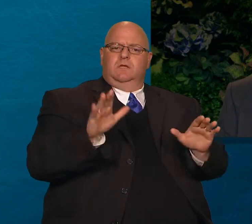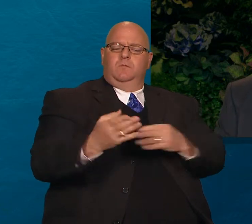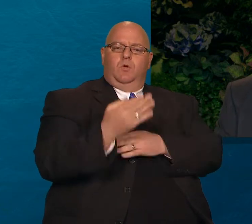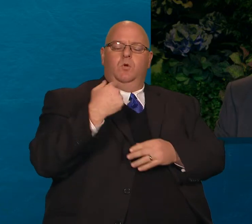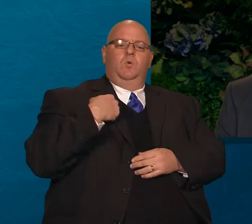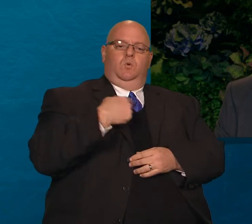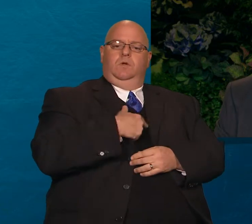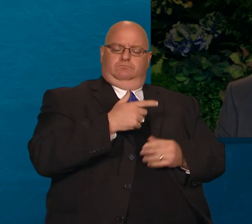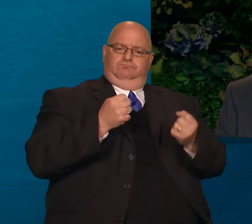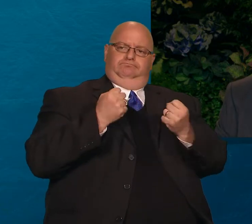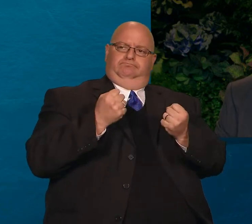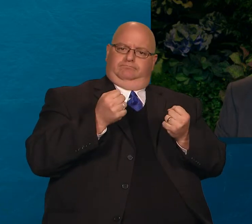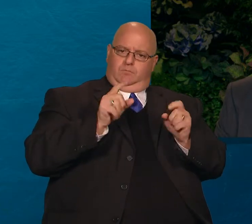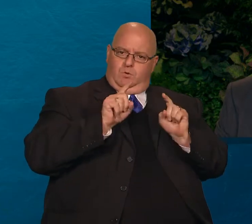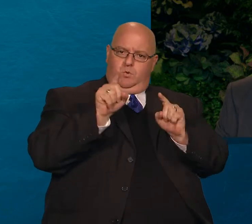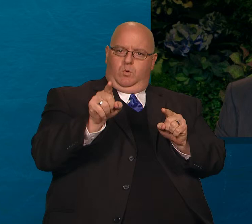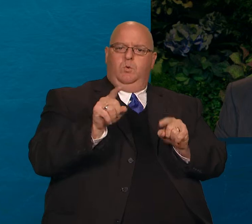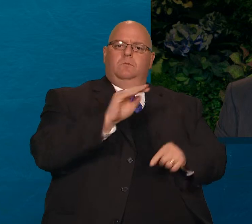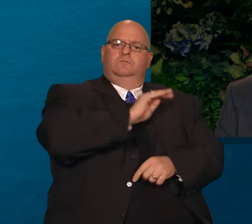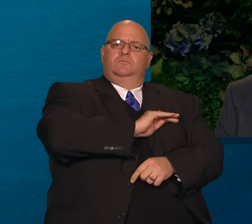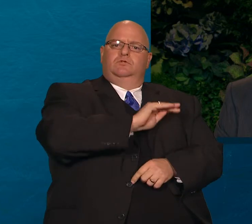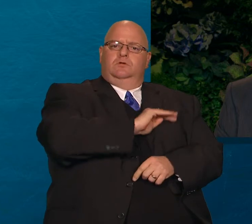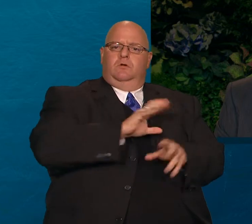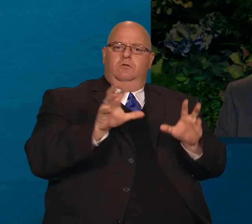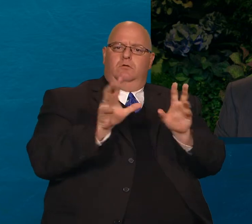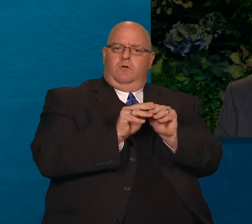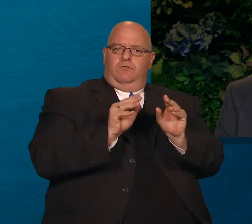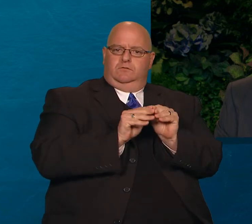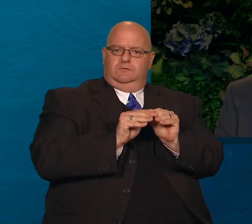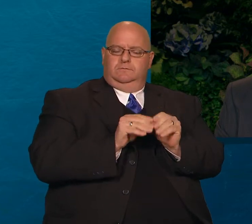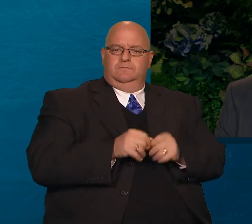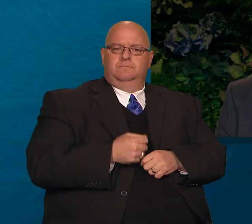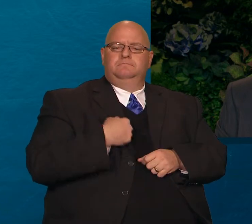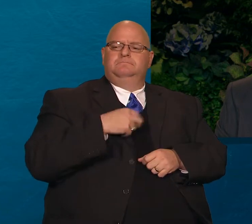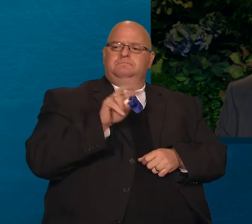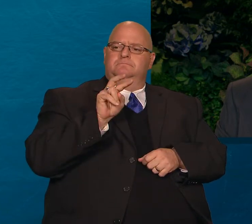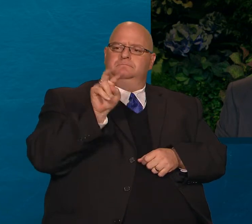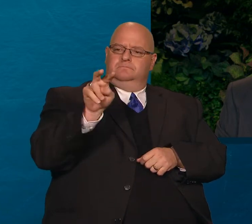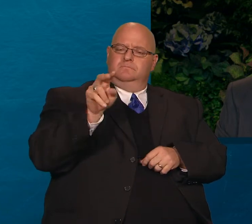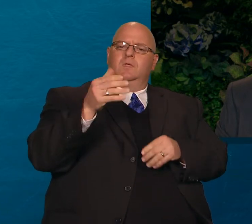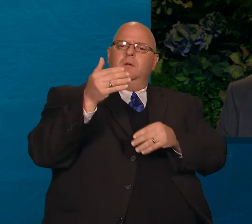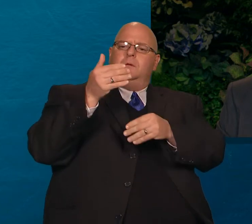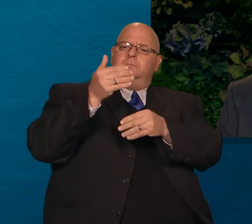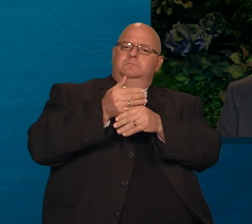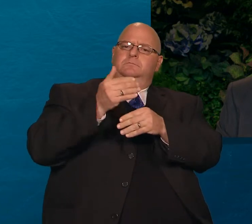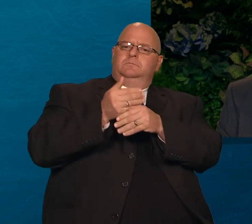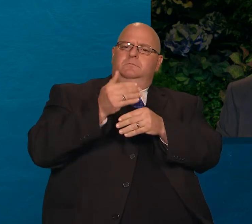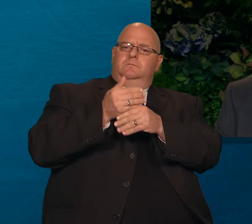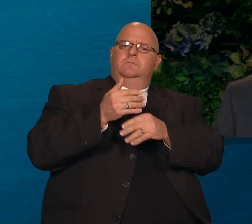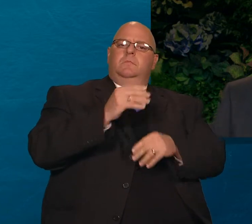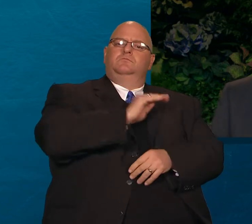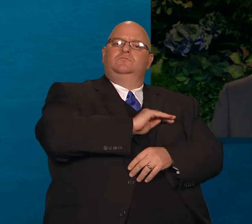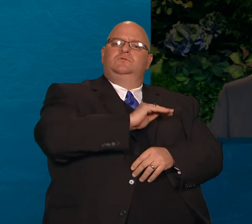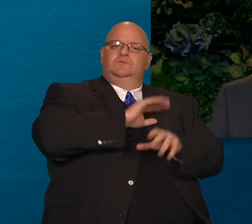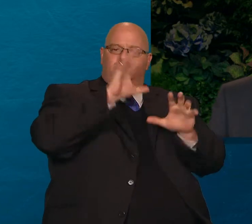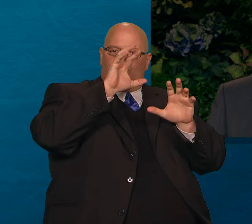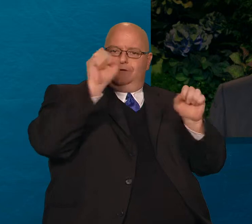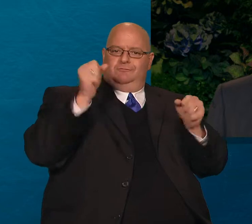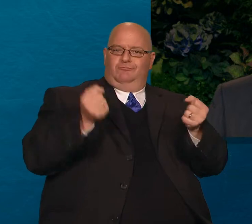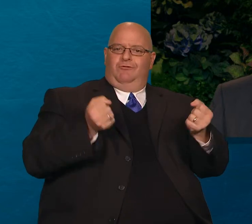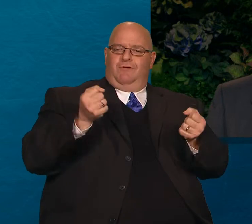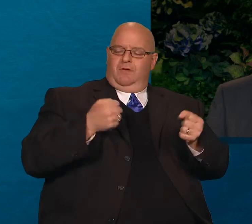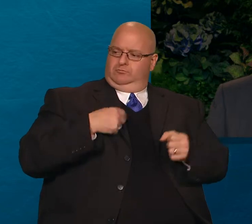en route to a missionary conference. As I looked out the window of the mission president's automobile, I saw